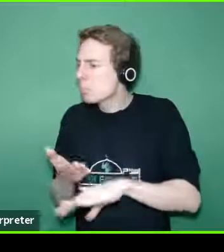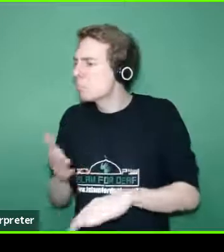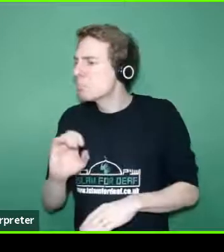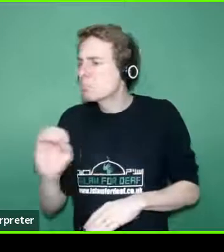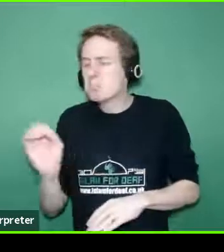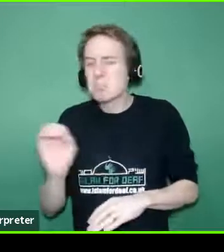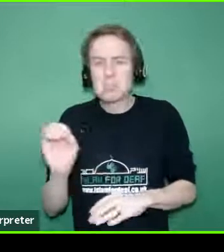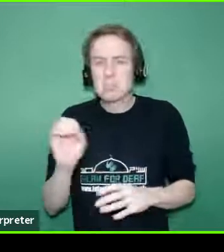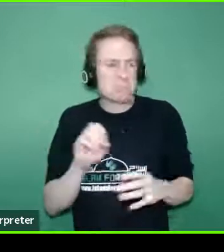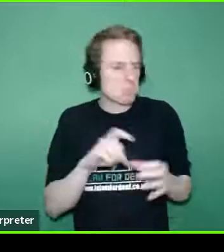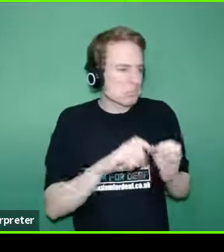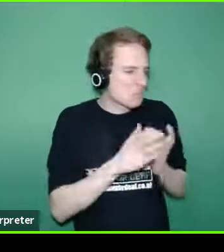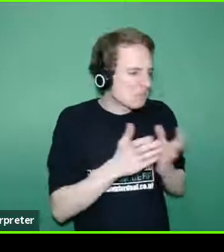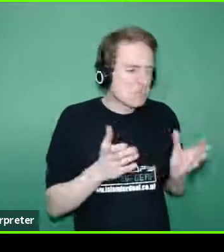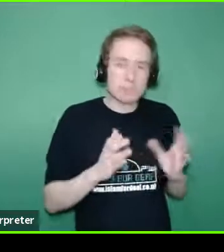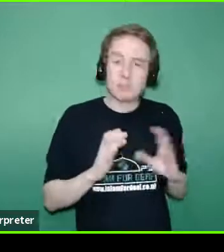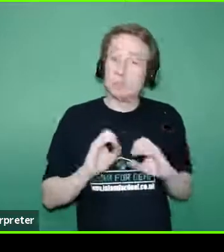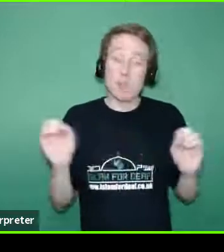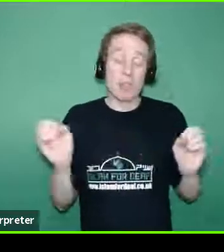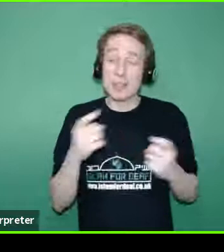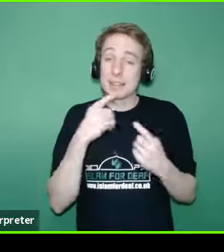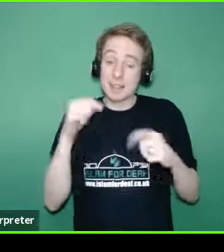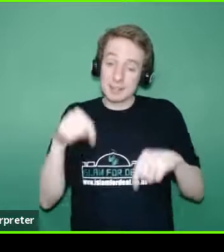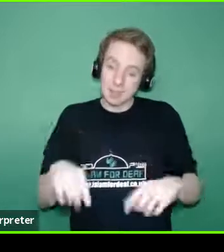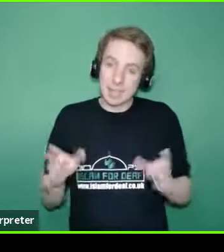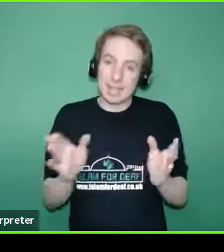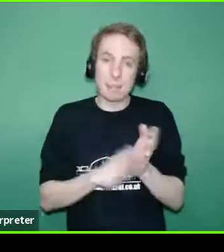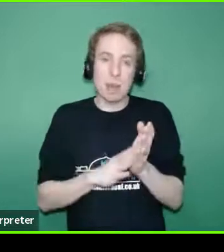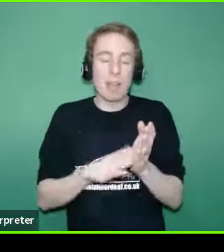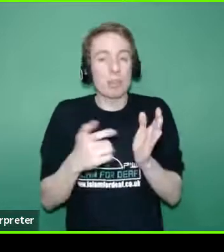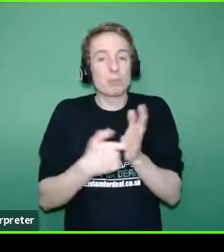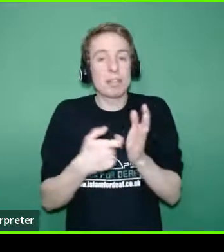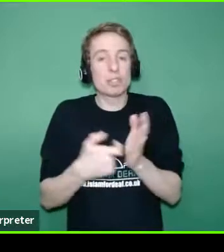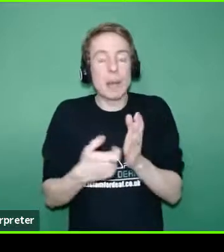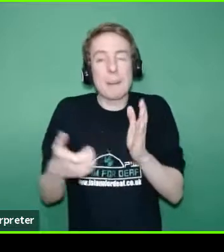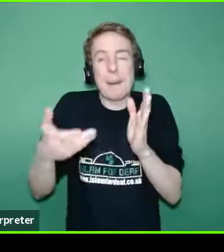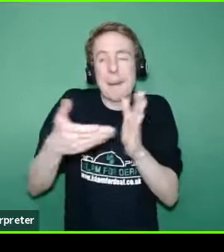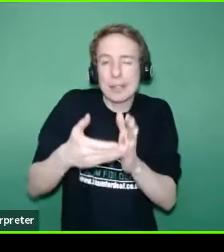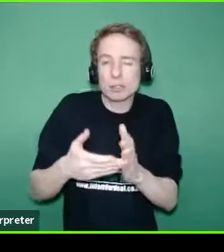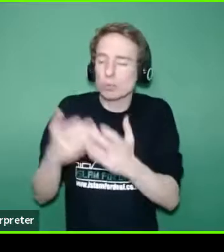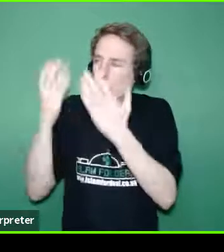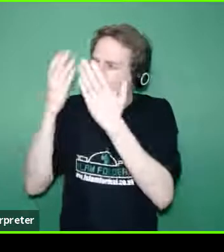to be done. So no additional acts of worship that should be done during this month.